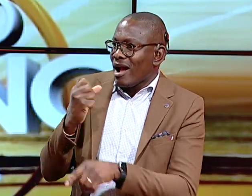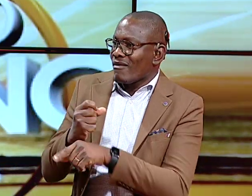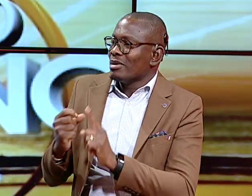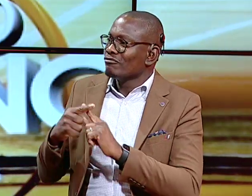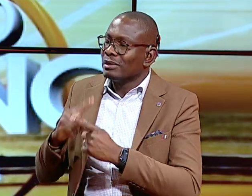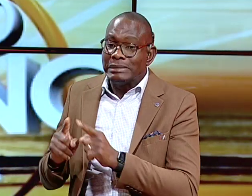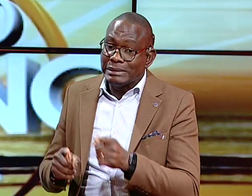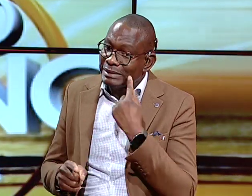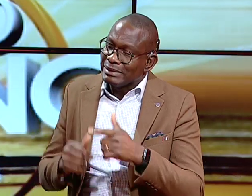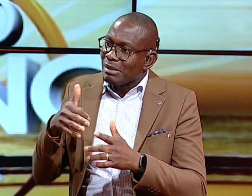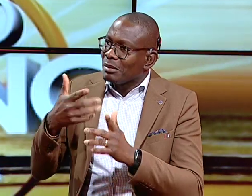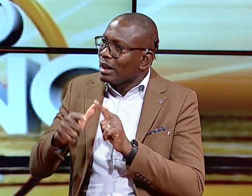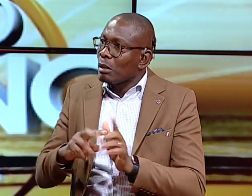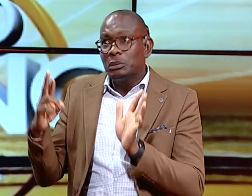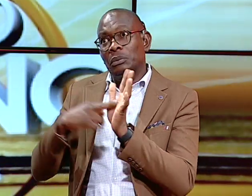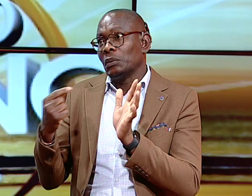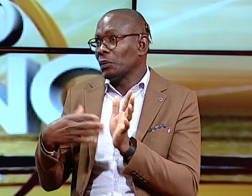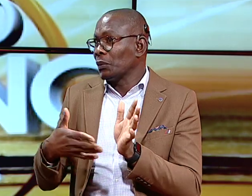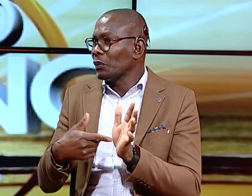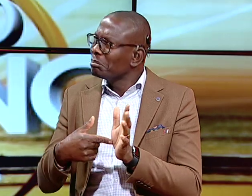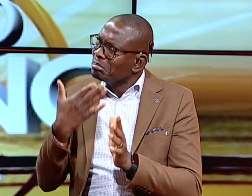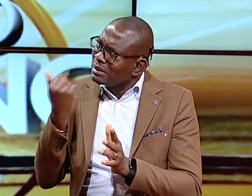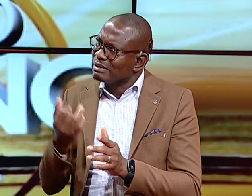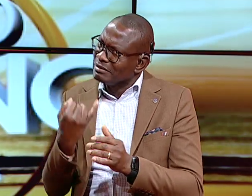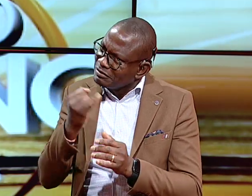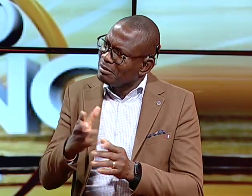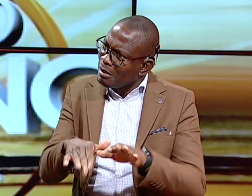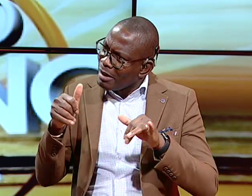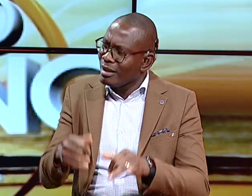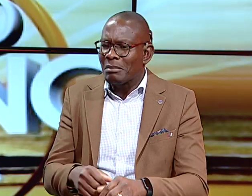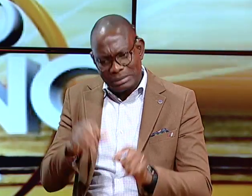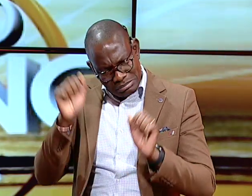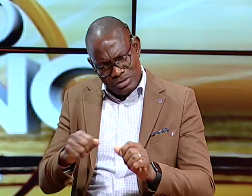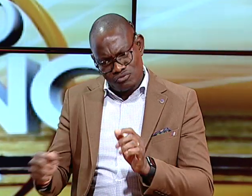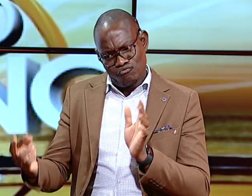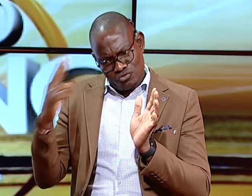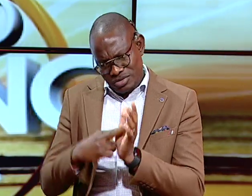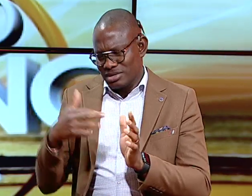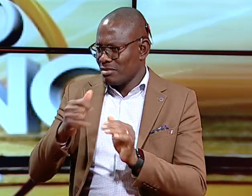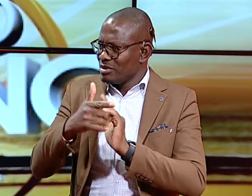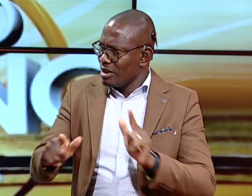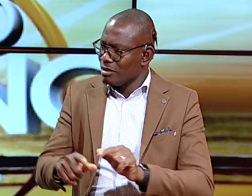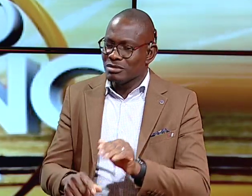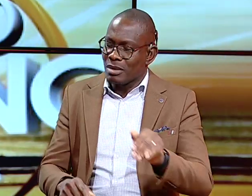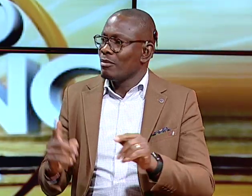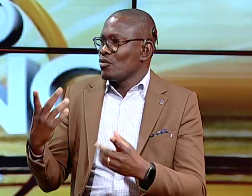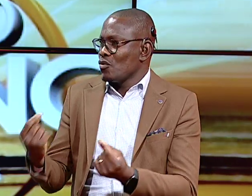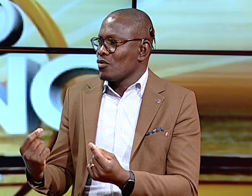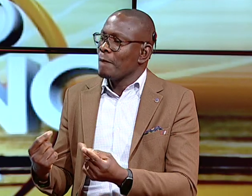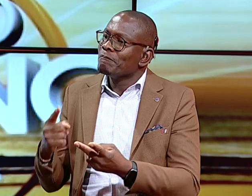learn Namibian Sign Language and tell your friends to say that, and tell in Parliament to make sure that sign